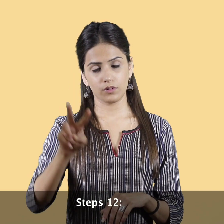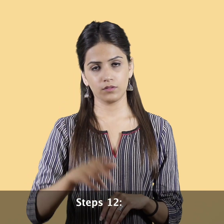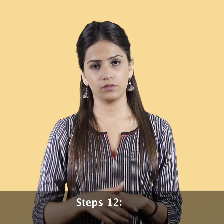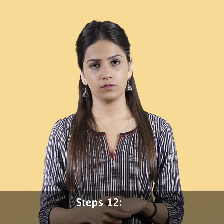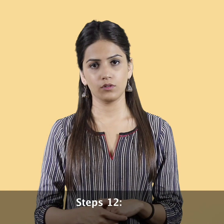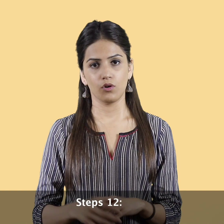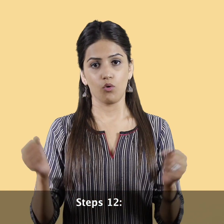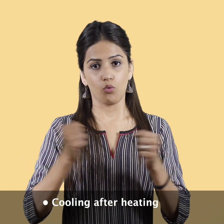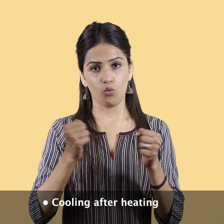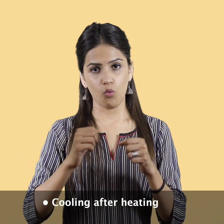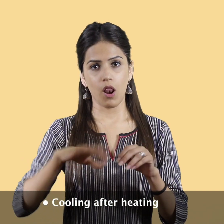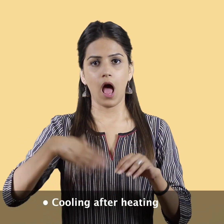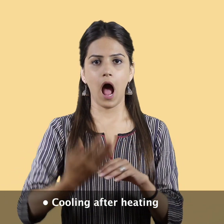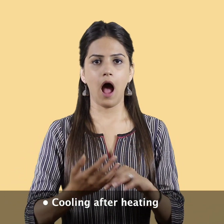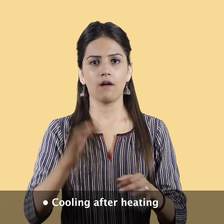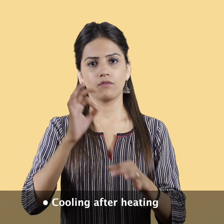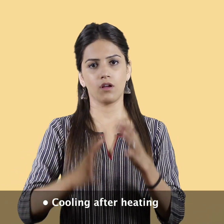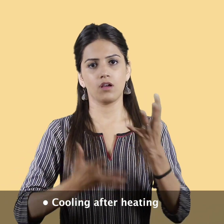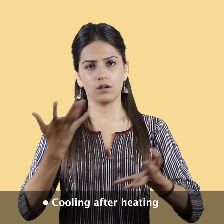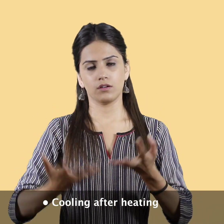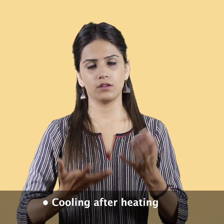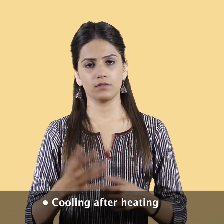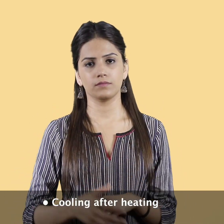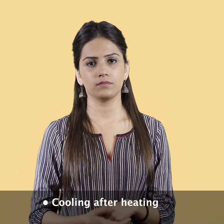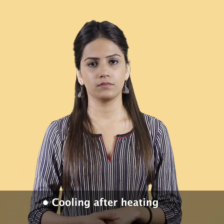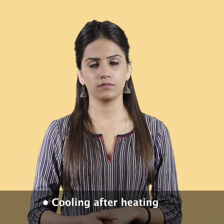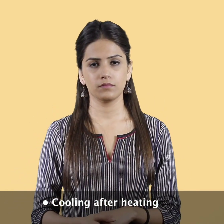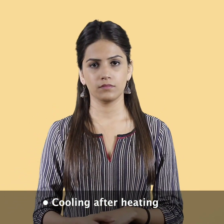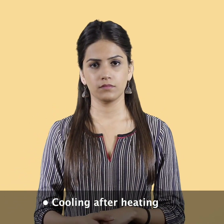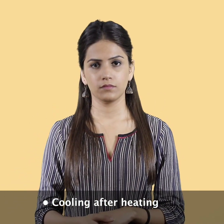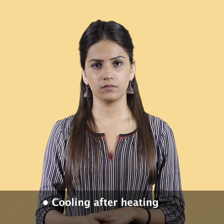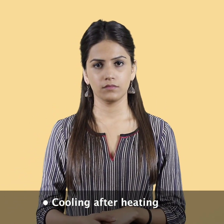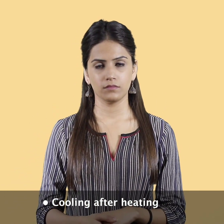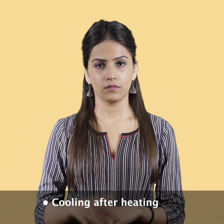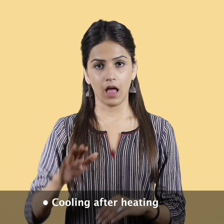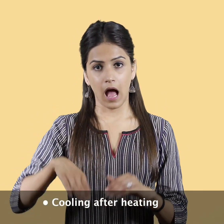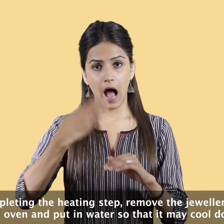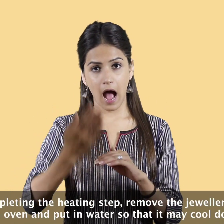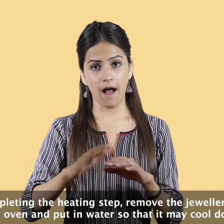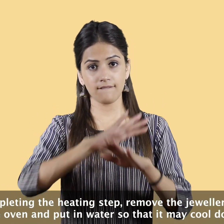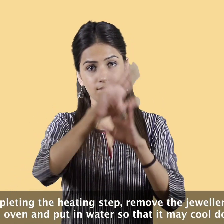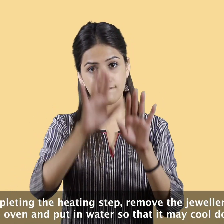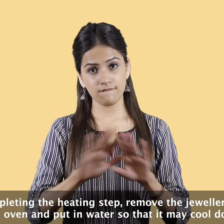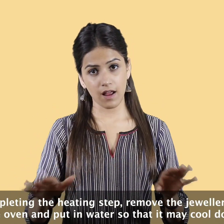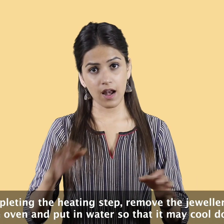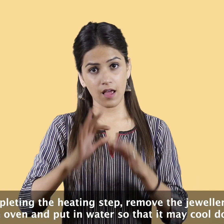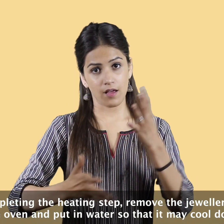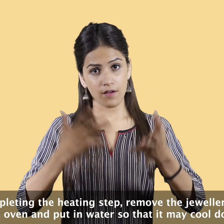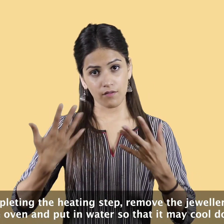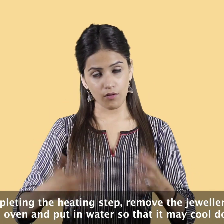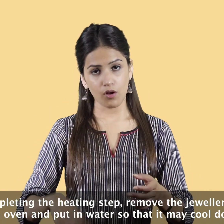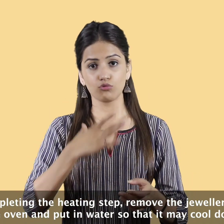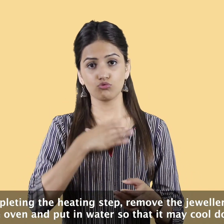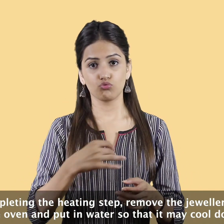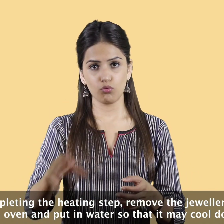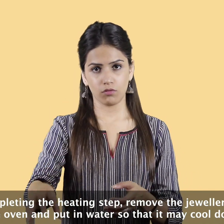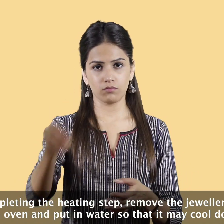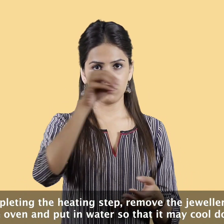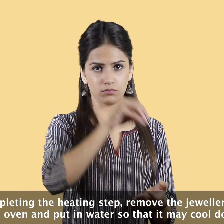Step 12. Cooling after heating. After completing the heating step, remove the